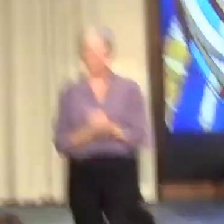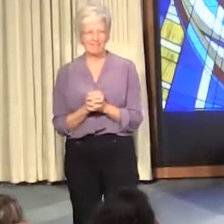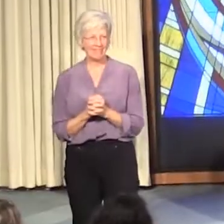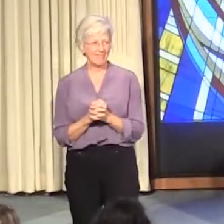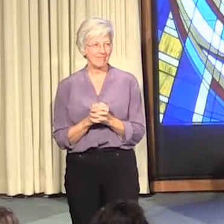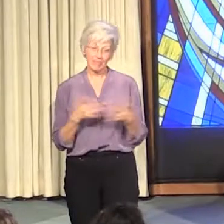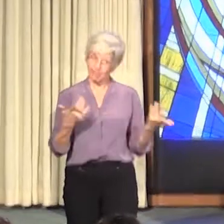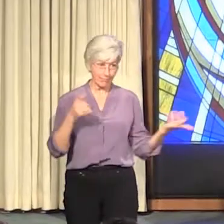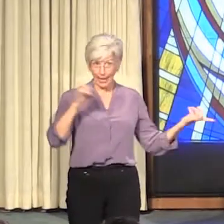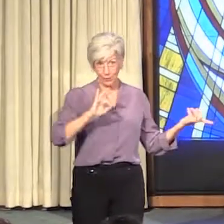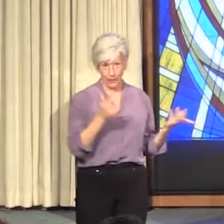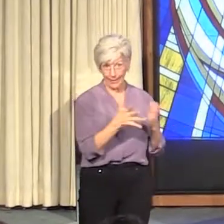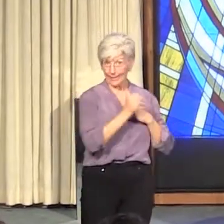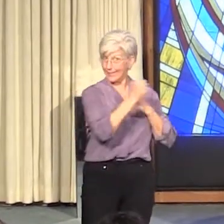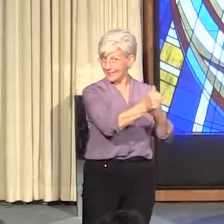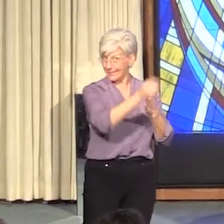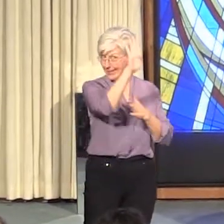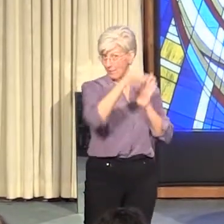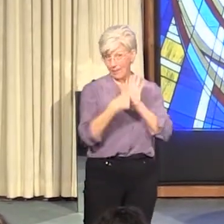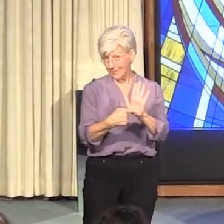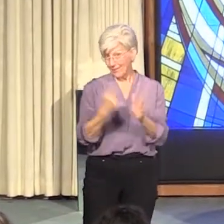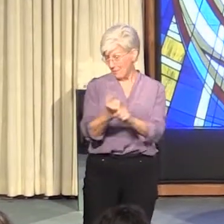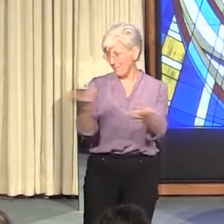got to lead by example, right?